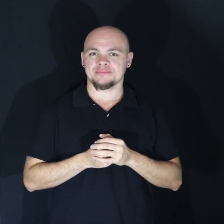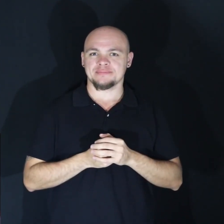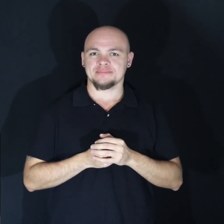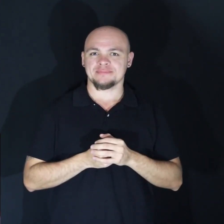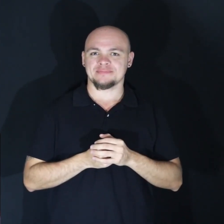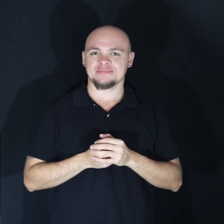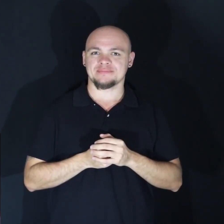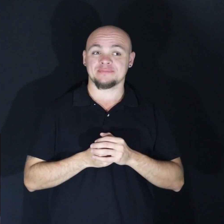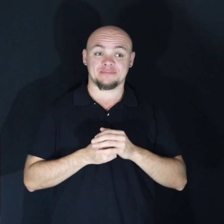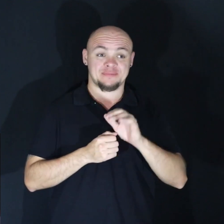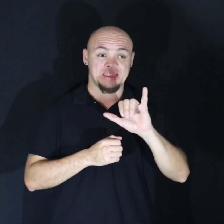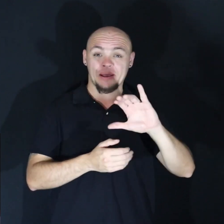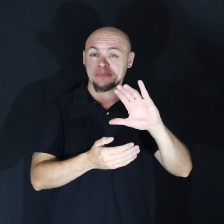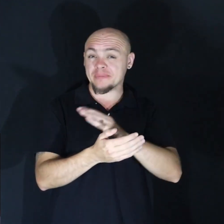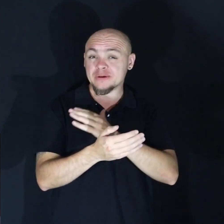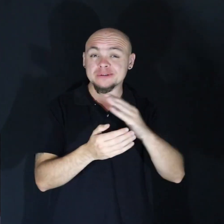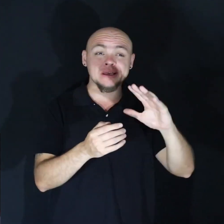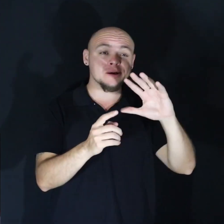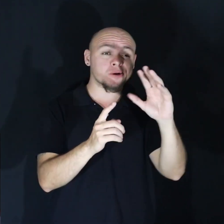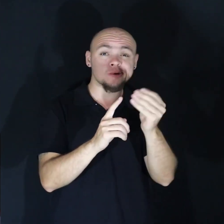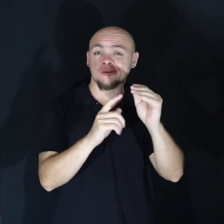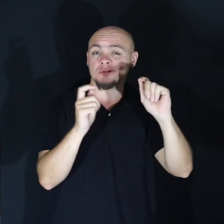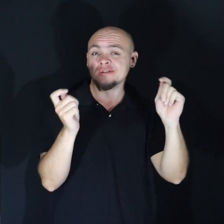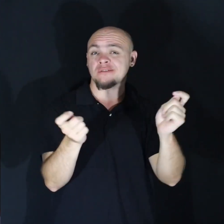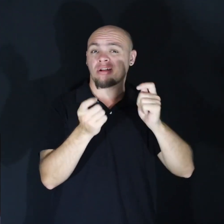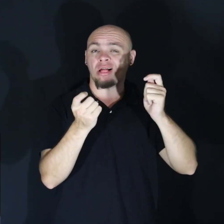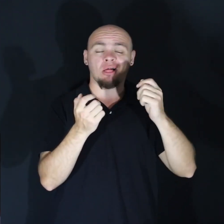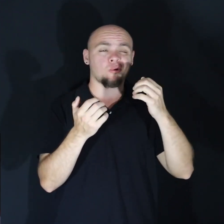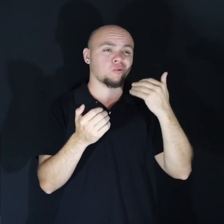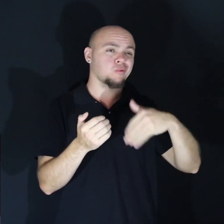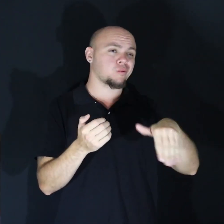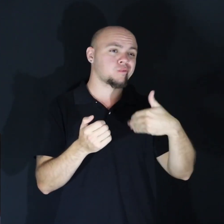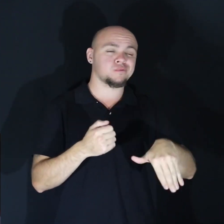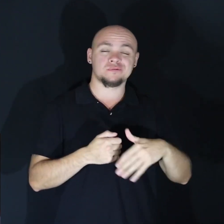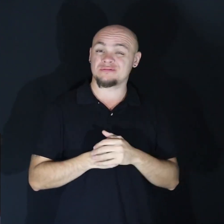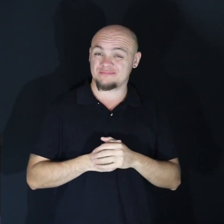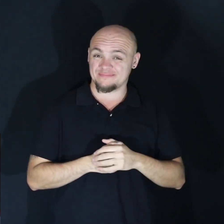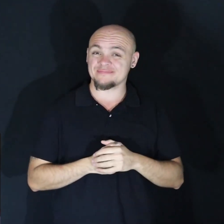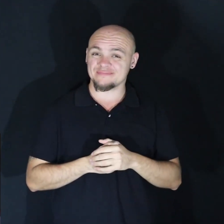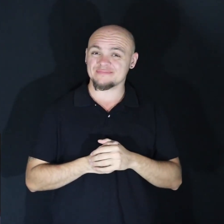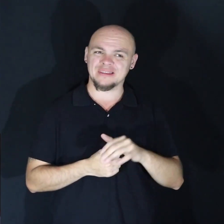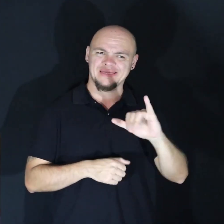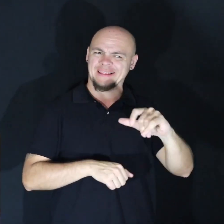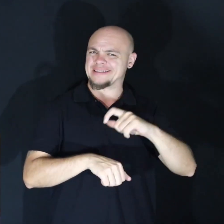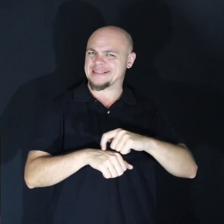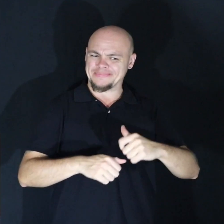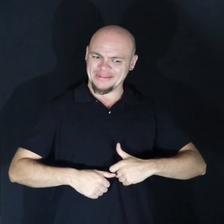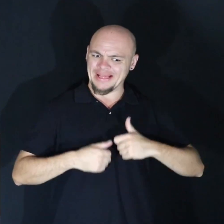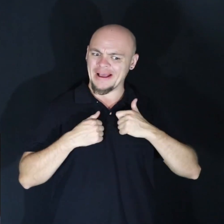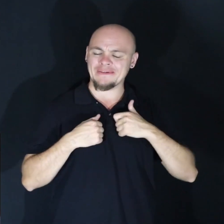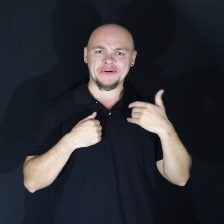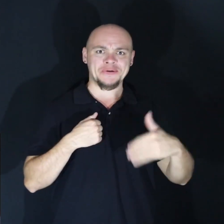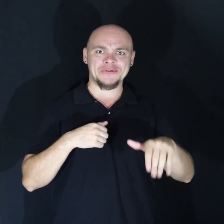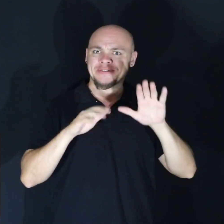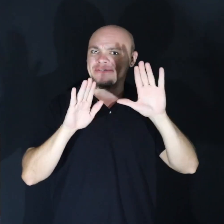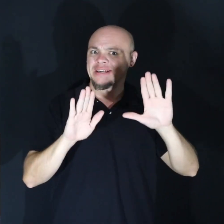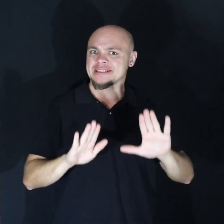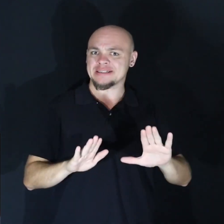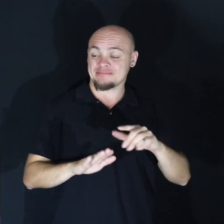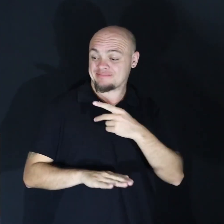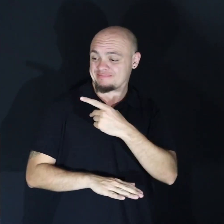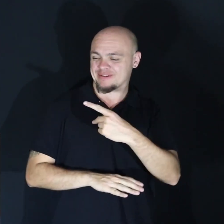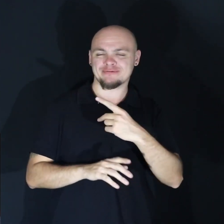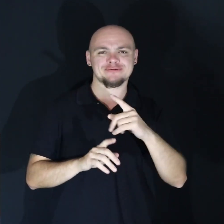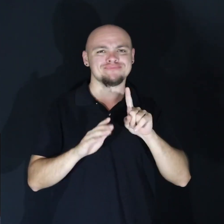The festival of music and culture were in the air. It was a fantastic time to be alive. Christopher and I had many